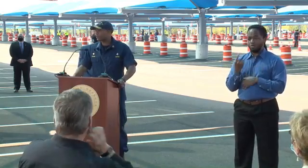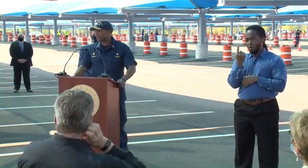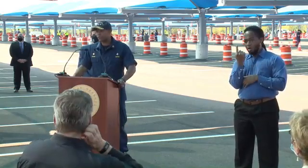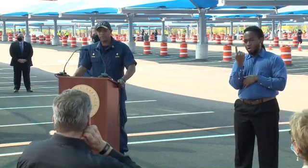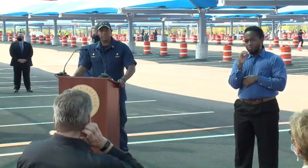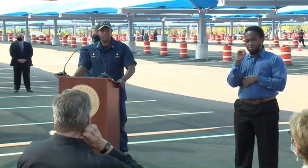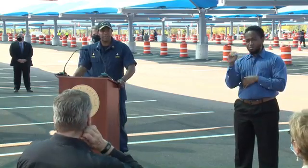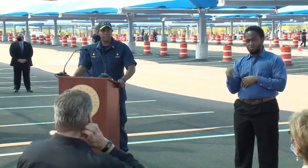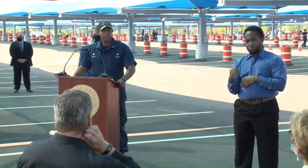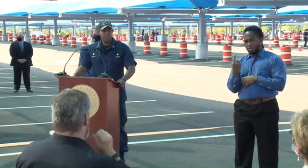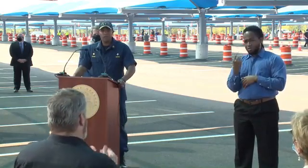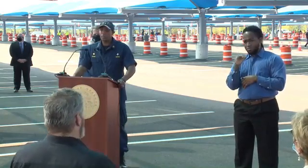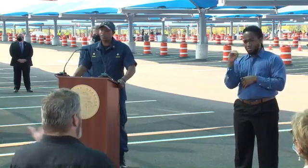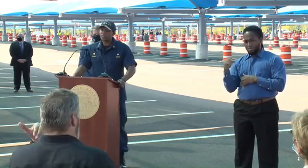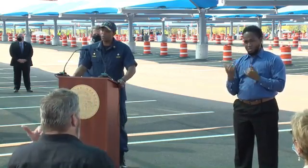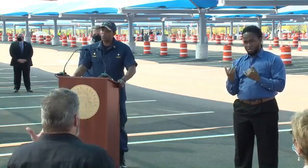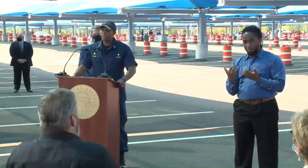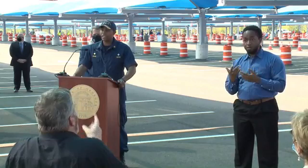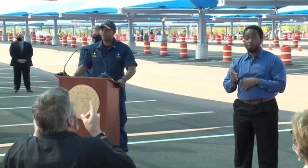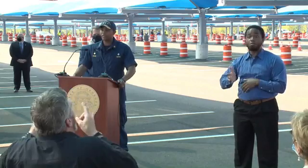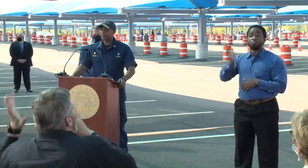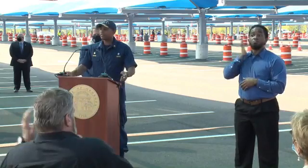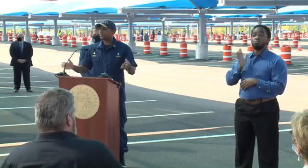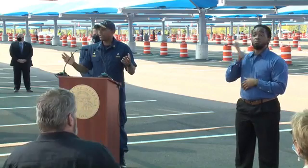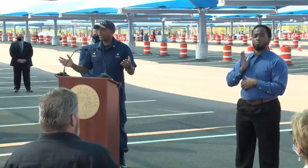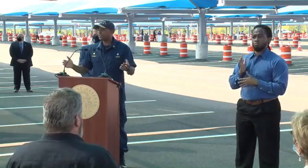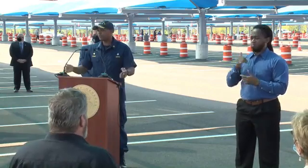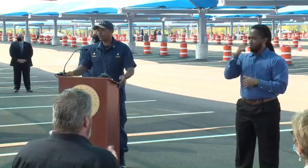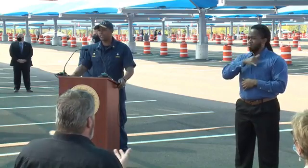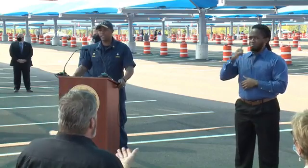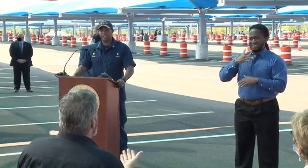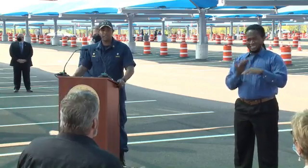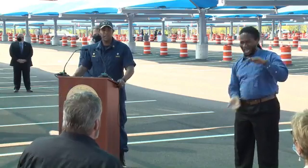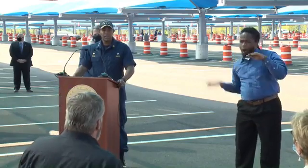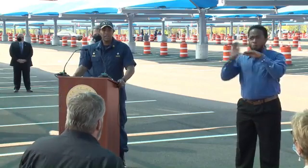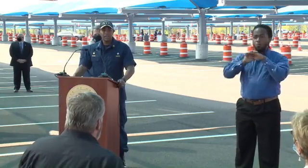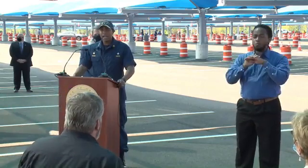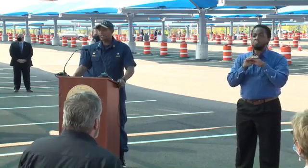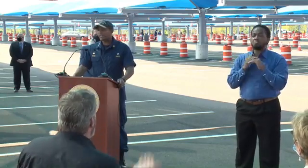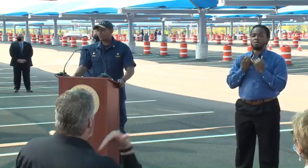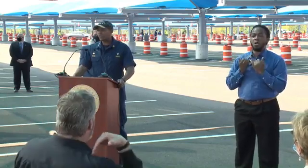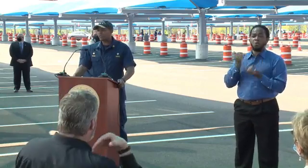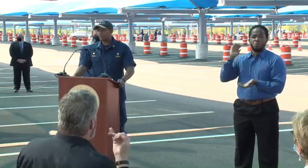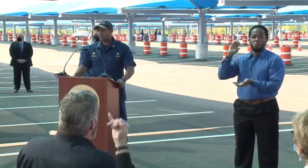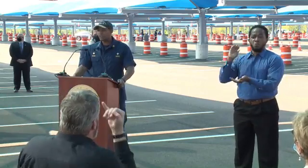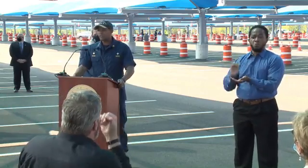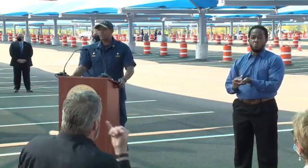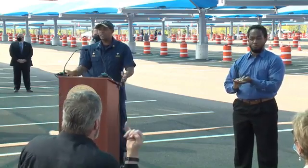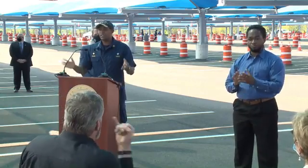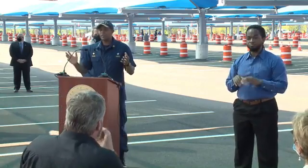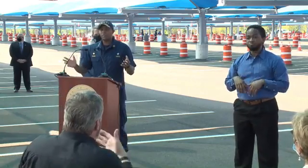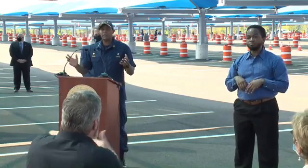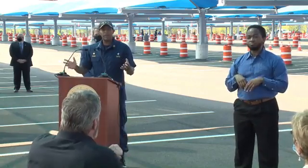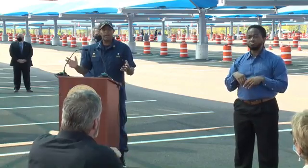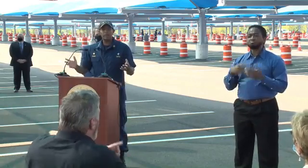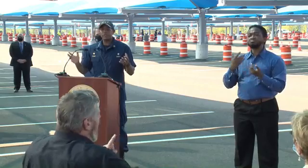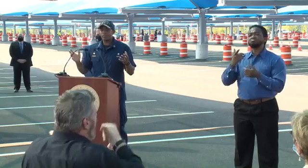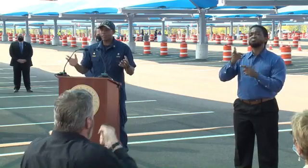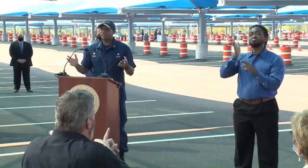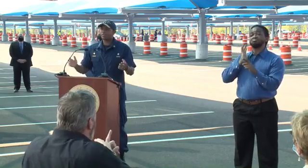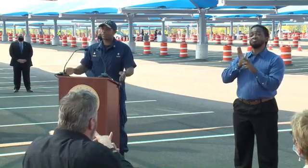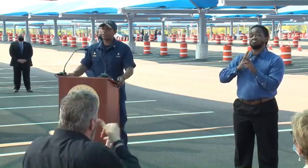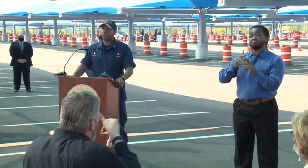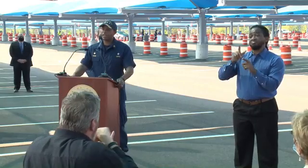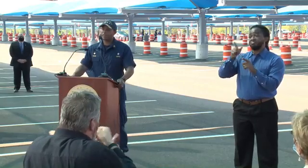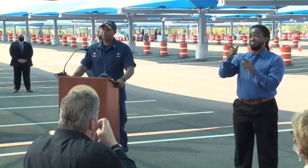now open for tourism again, opening schools again, playing sports again. How did they do it? They did it by following